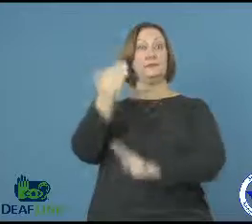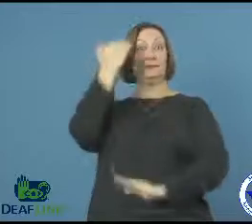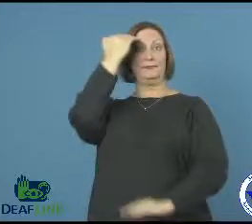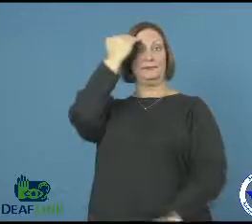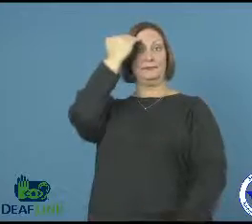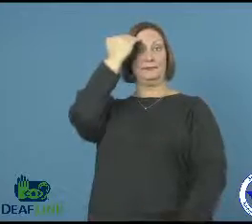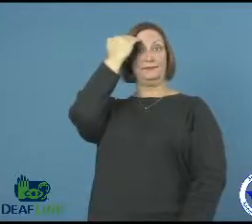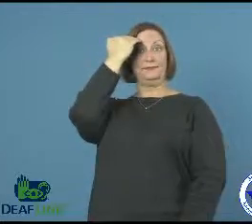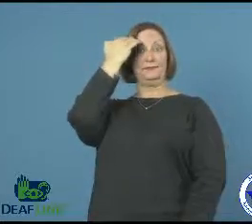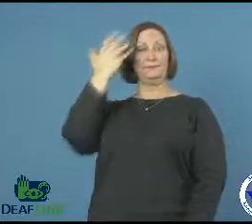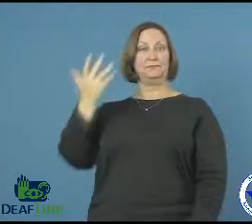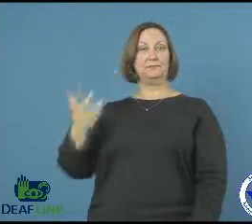Be informed.